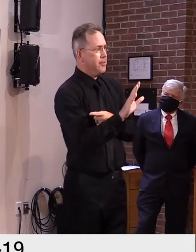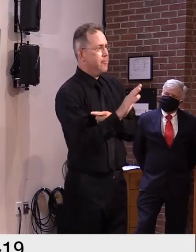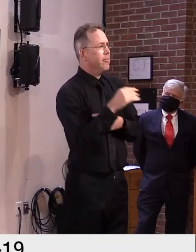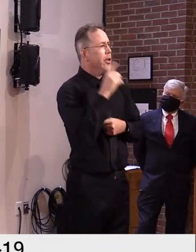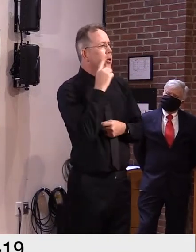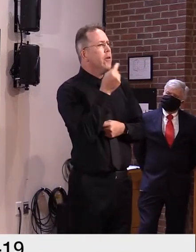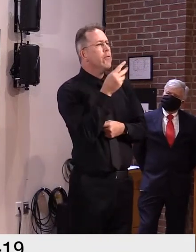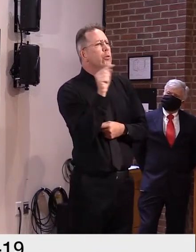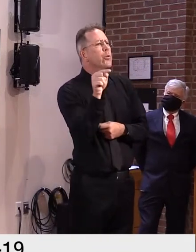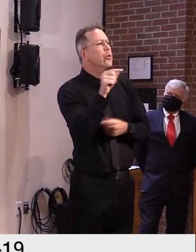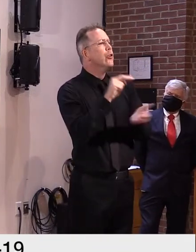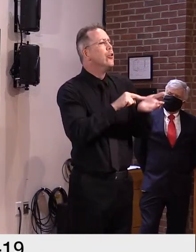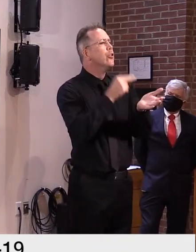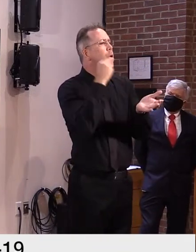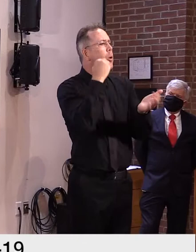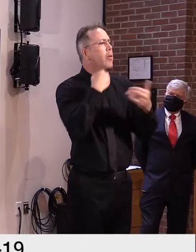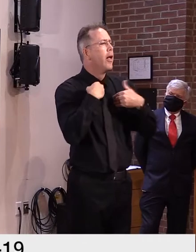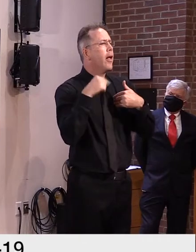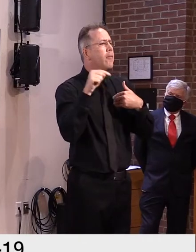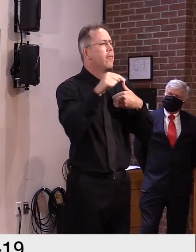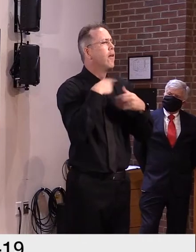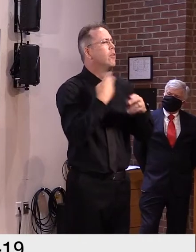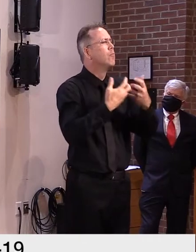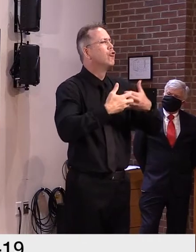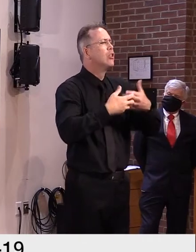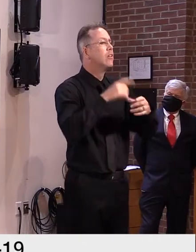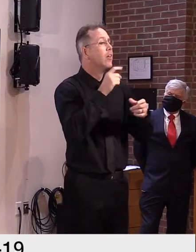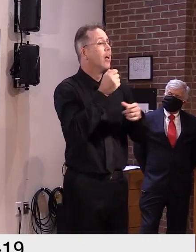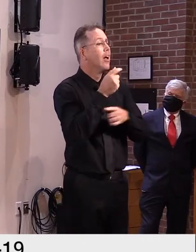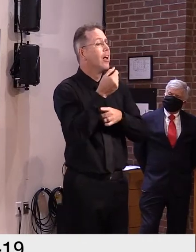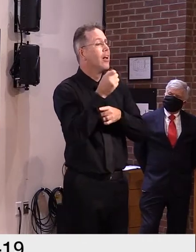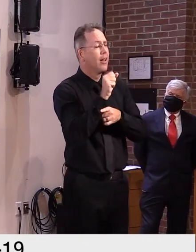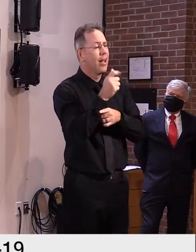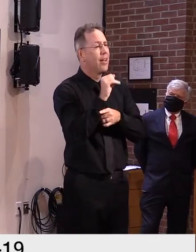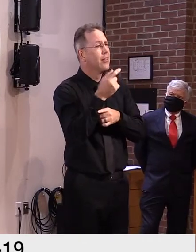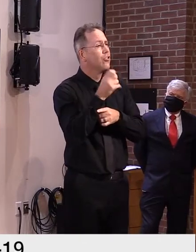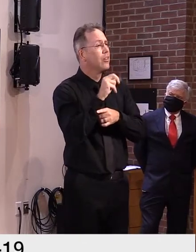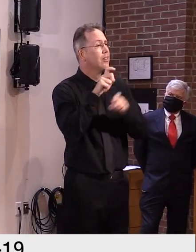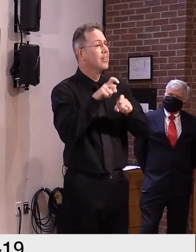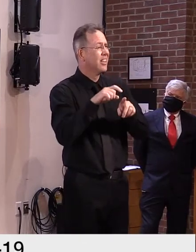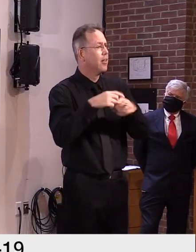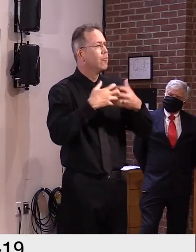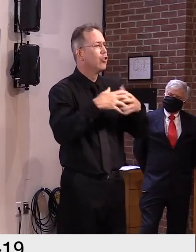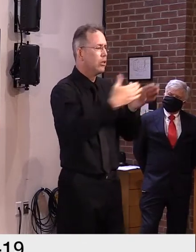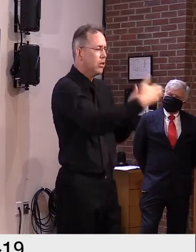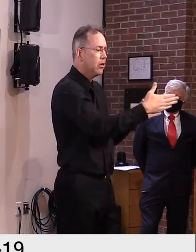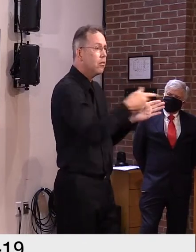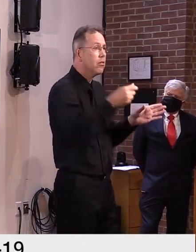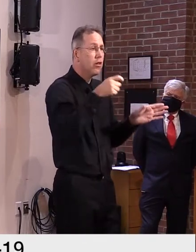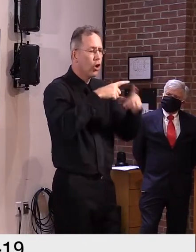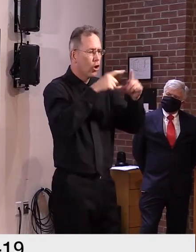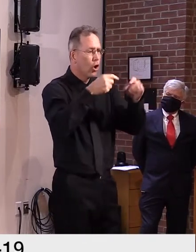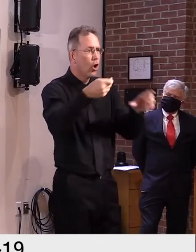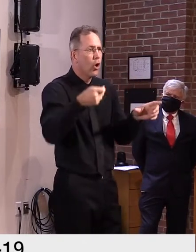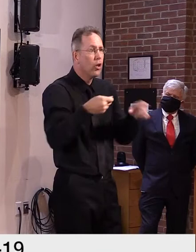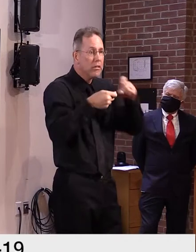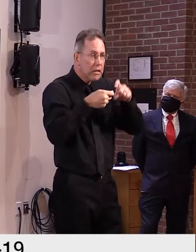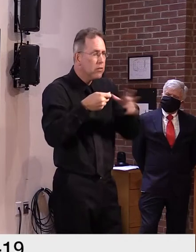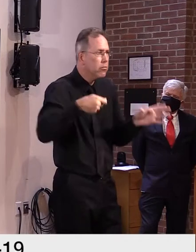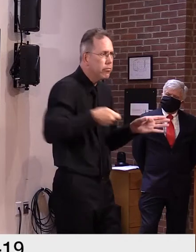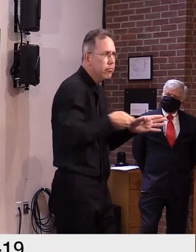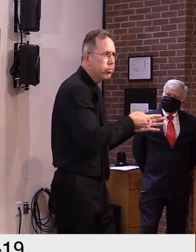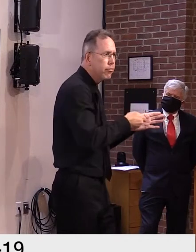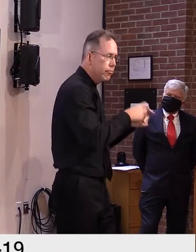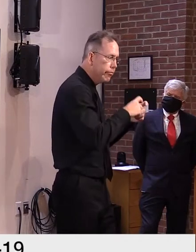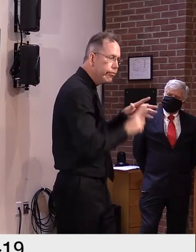platforms that those are done on, but I don't believe it's gone to all 35 or 37 of those nursing homes yet.